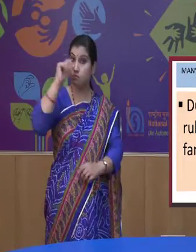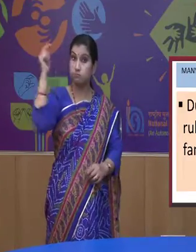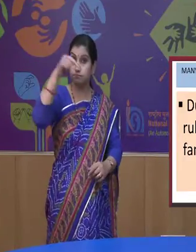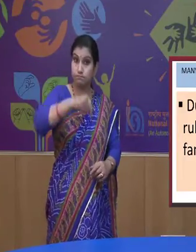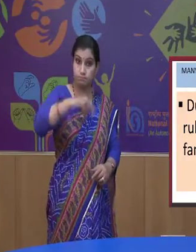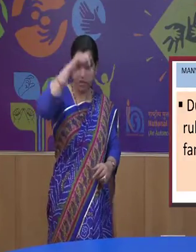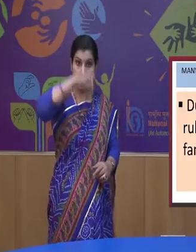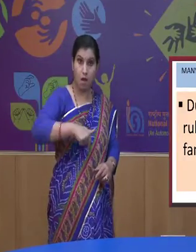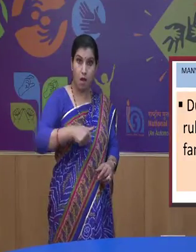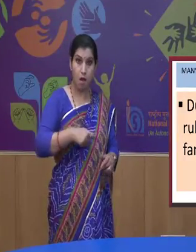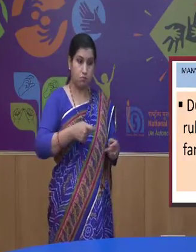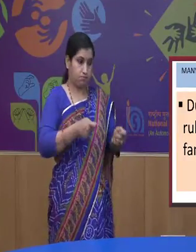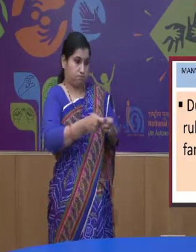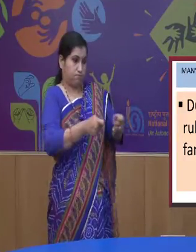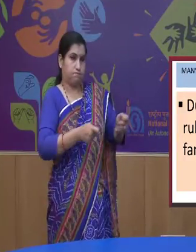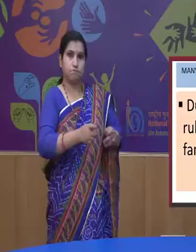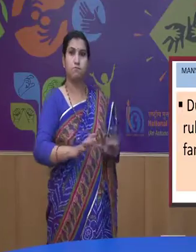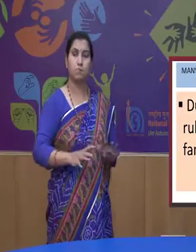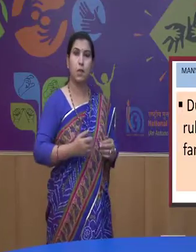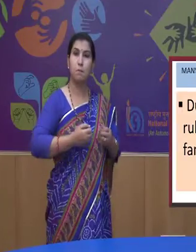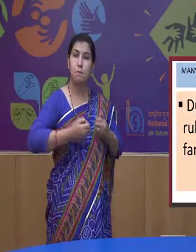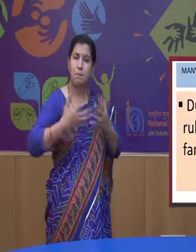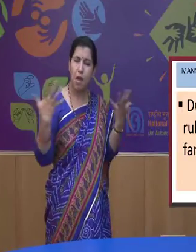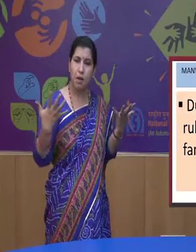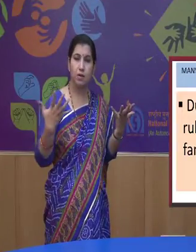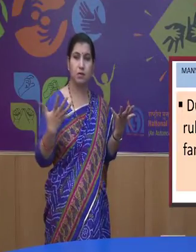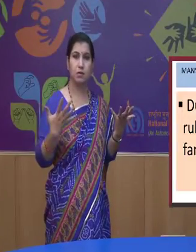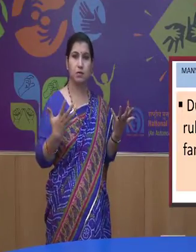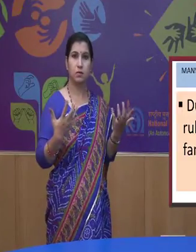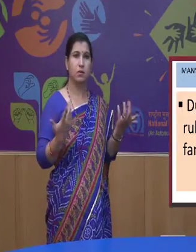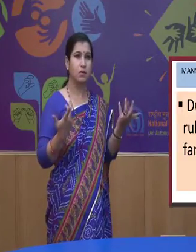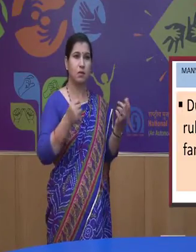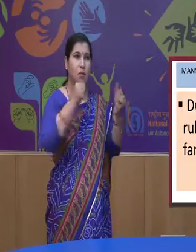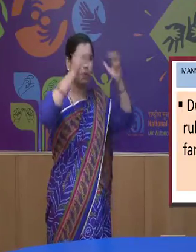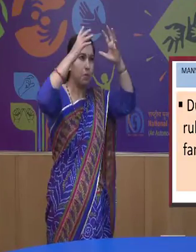India, many famines took place.